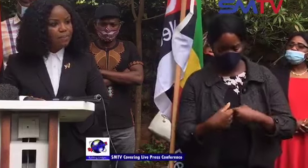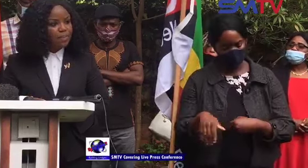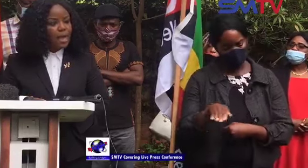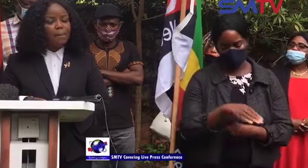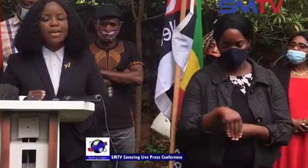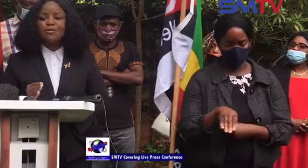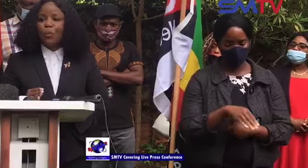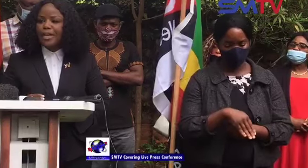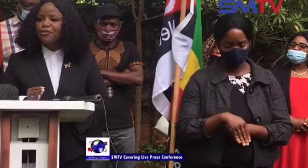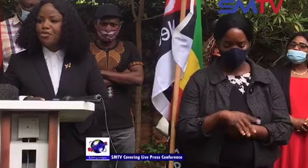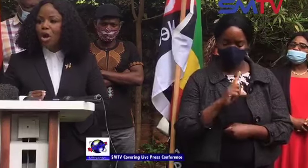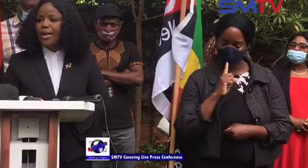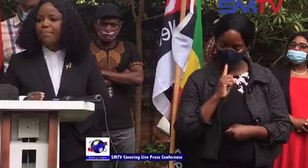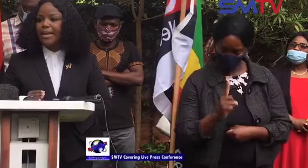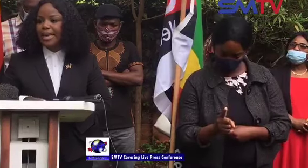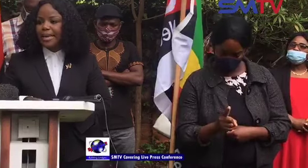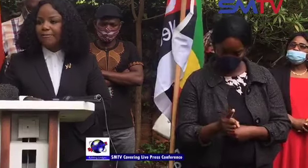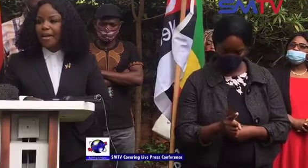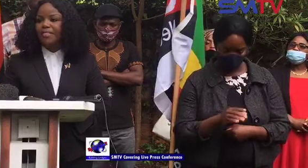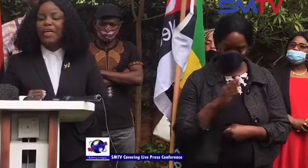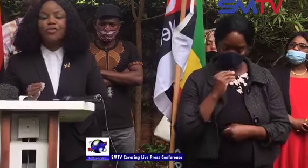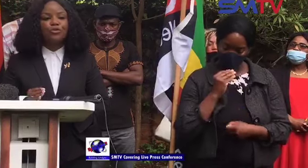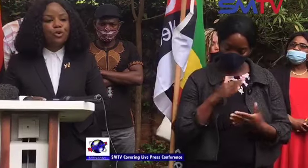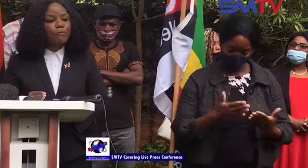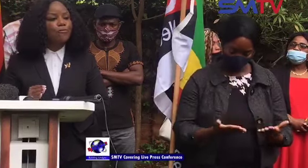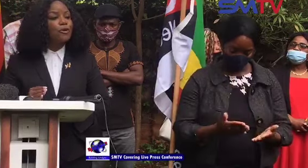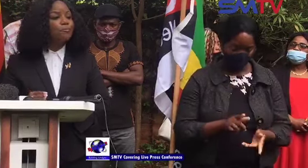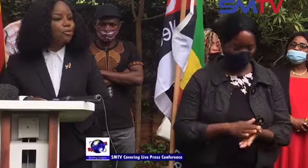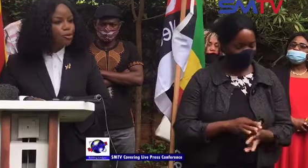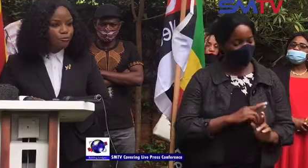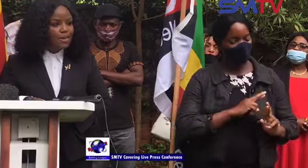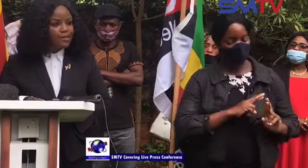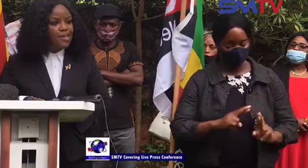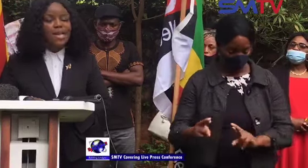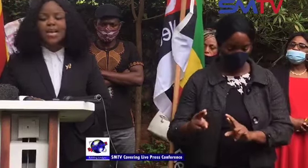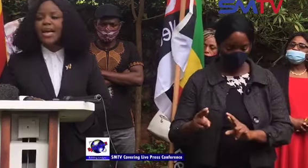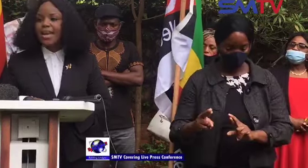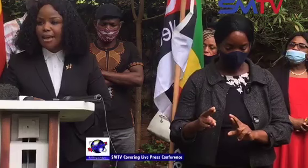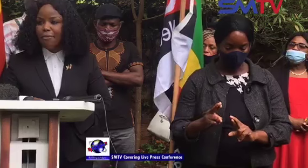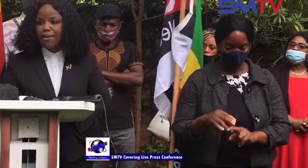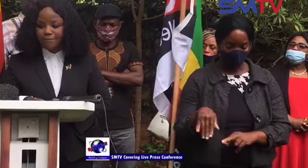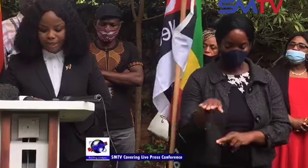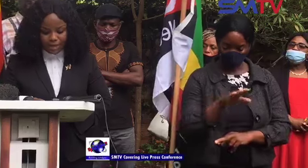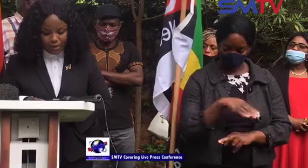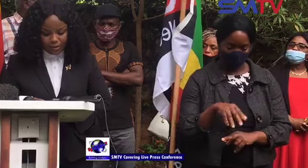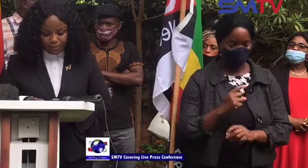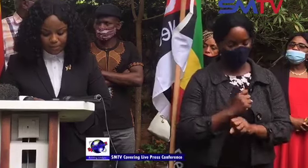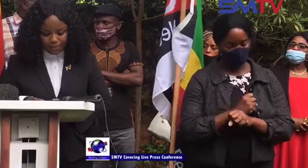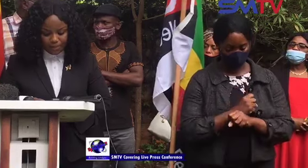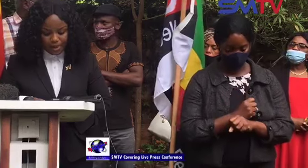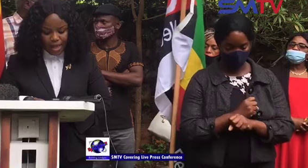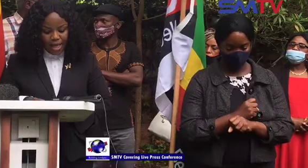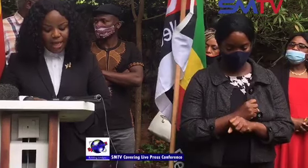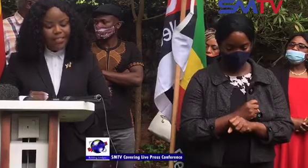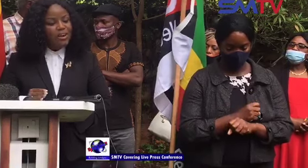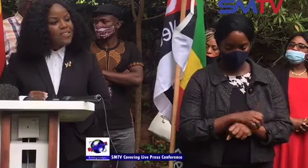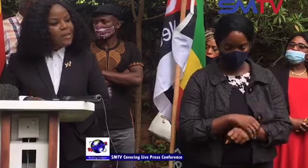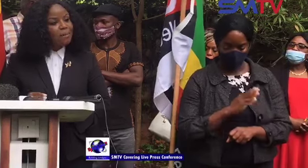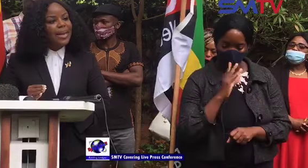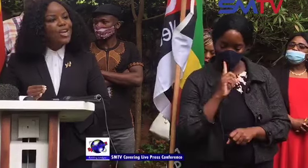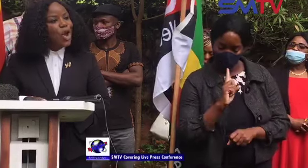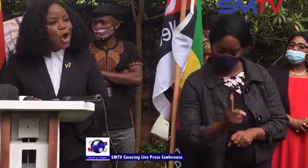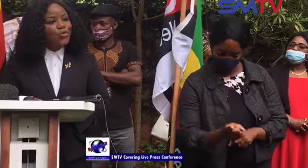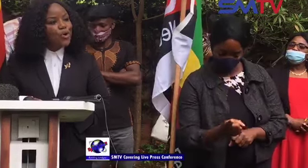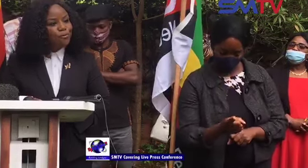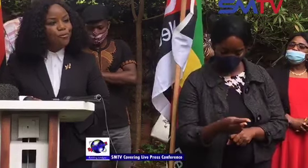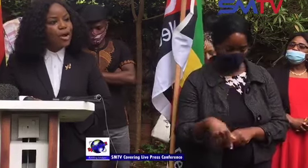systems because we strongly believe that the room for improvement can never be filled. There is